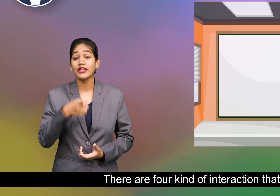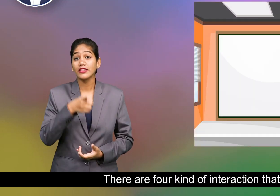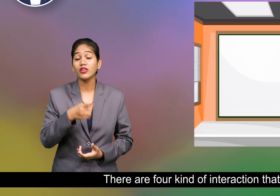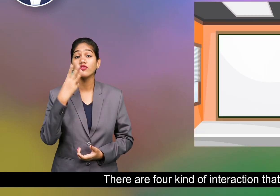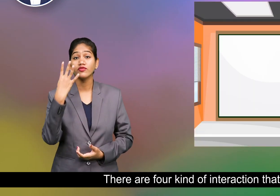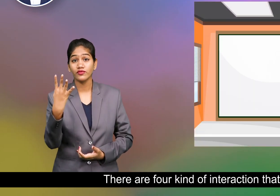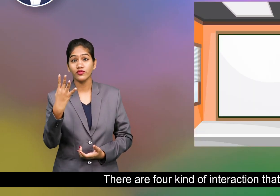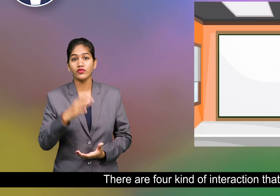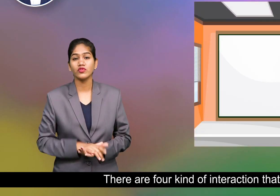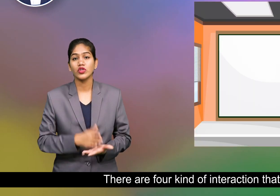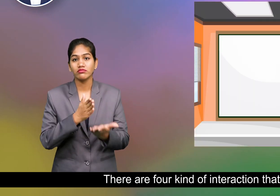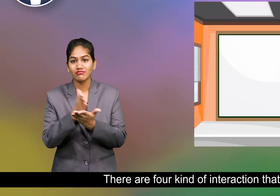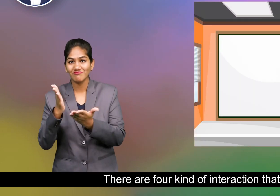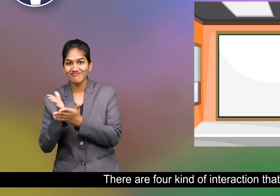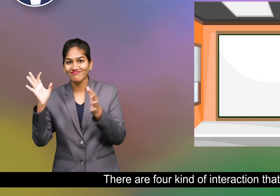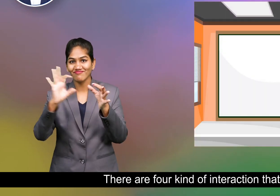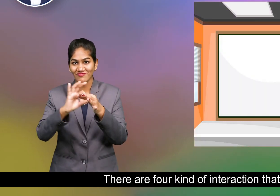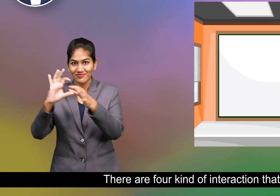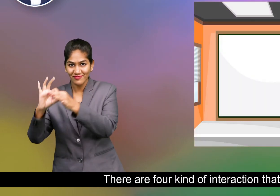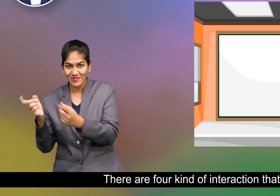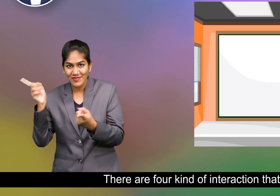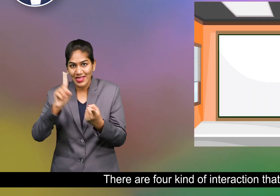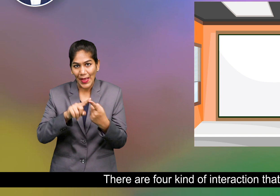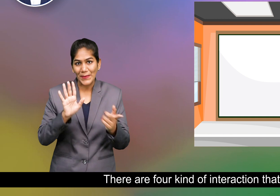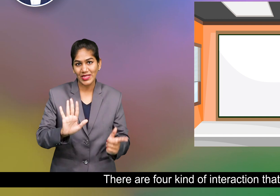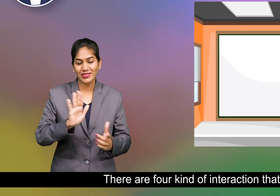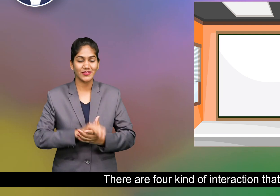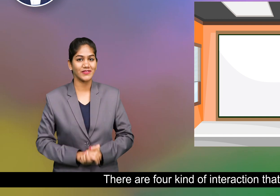There are 4 kinds of interaction that happens: